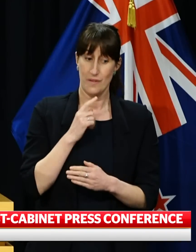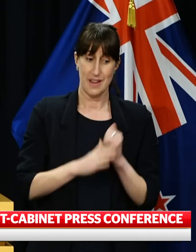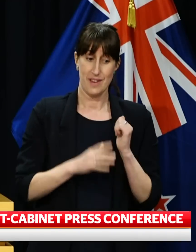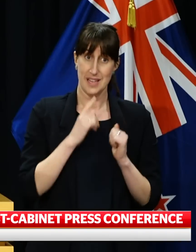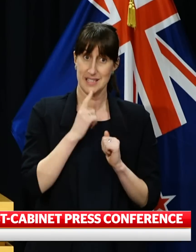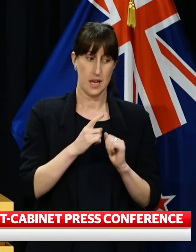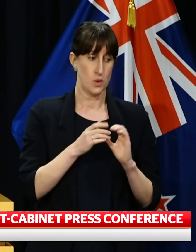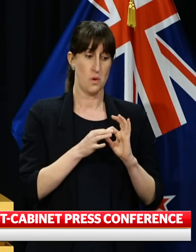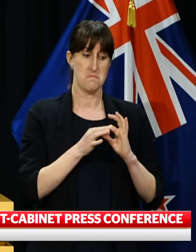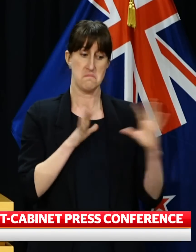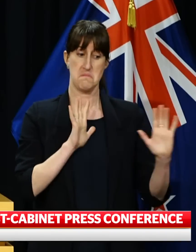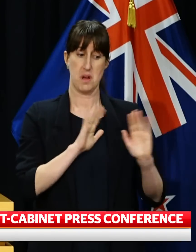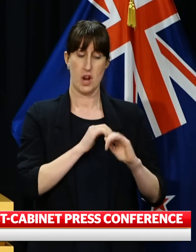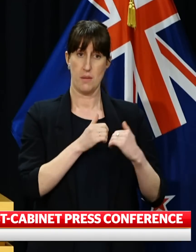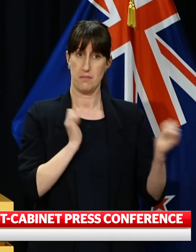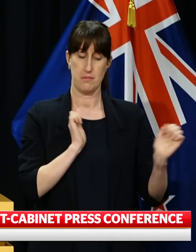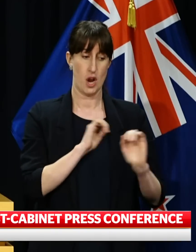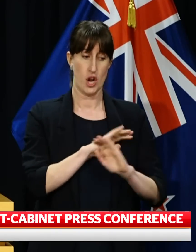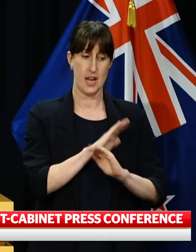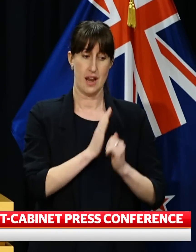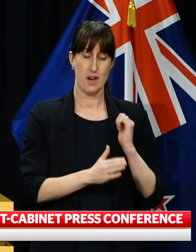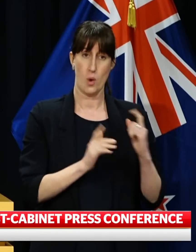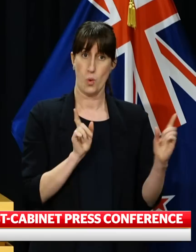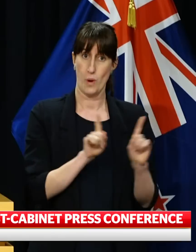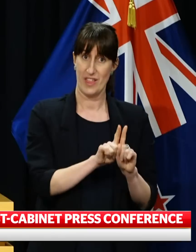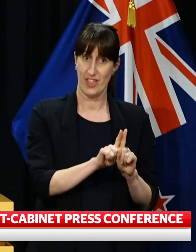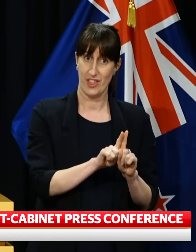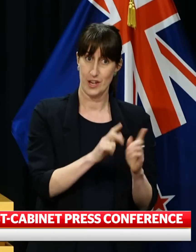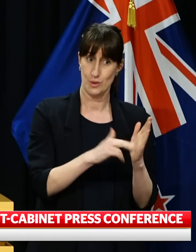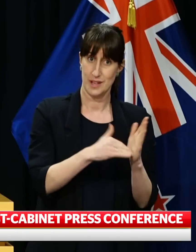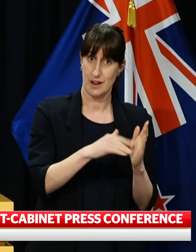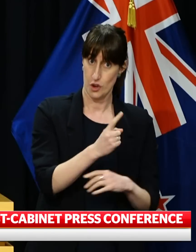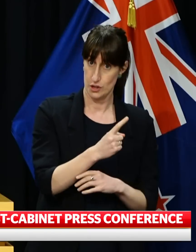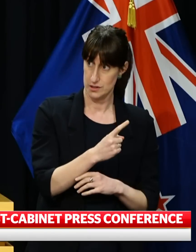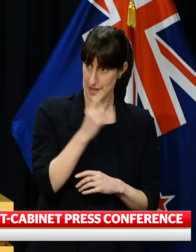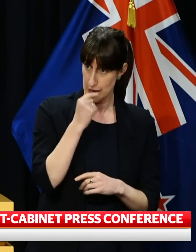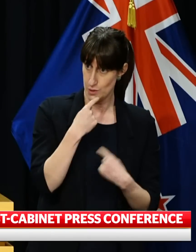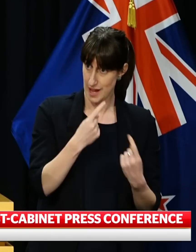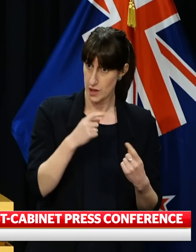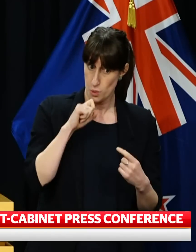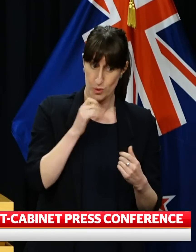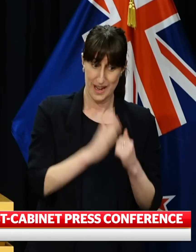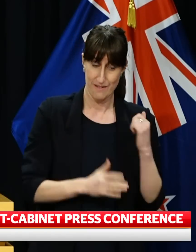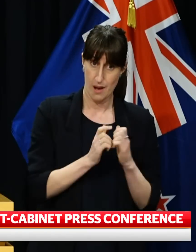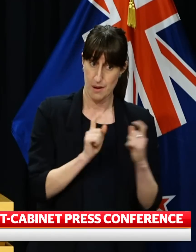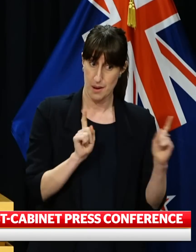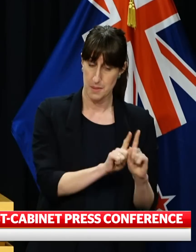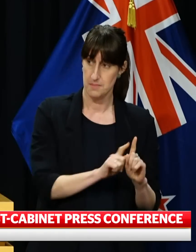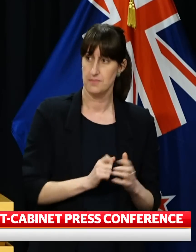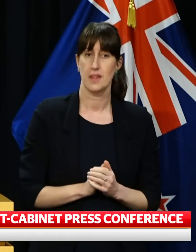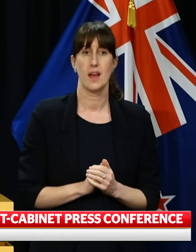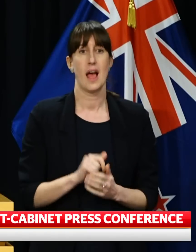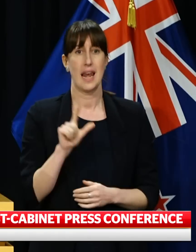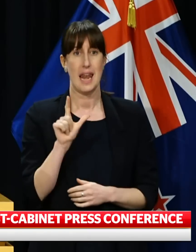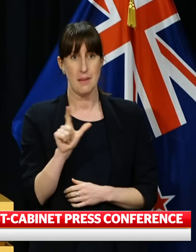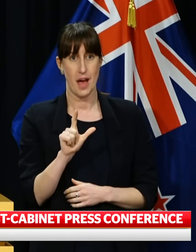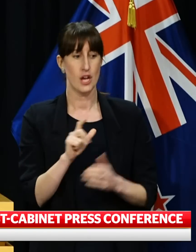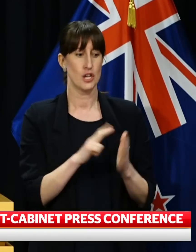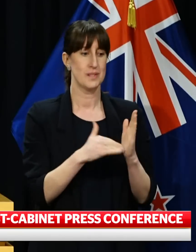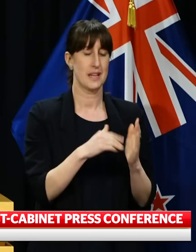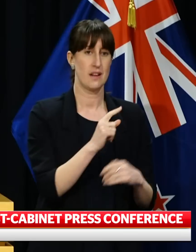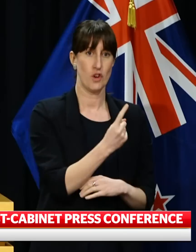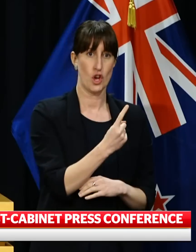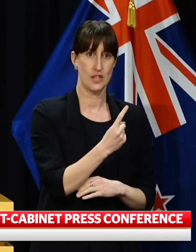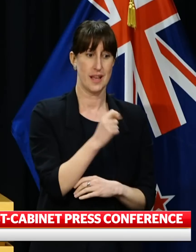actually explicitly gone that far yet. Can you do that categorically today? Look, I think any governing arrangement with Labour and New Zealand First after the election